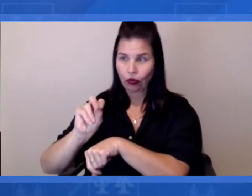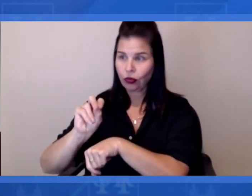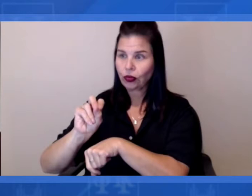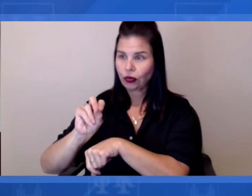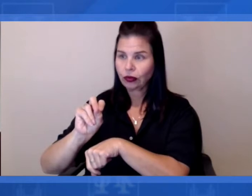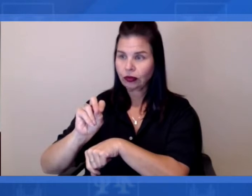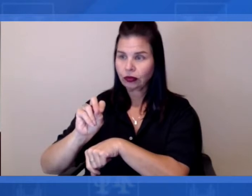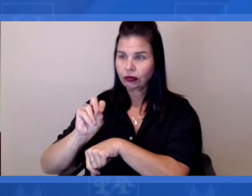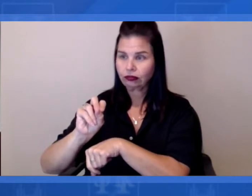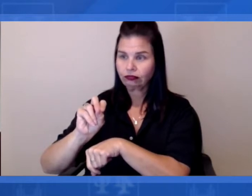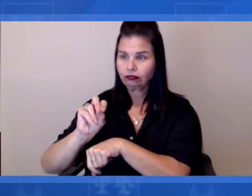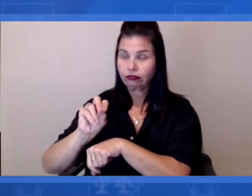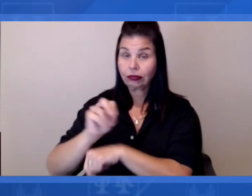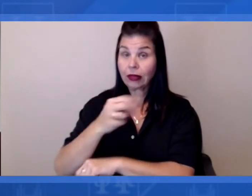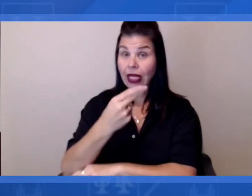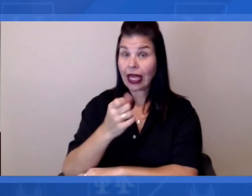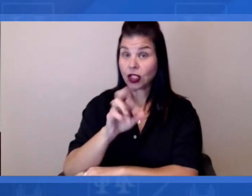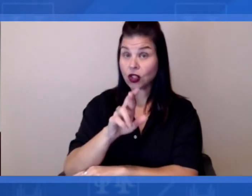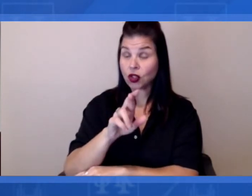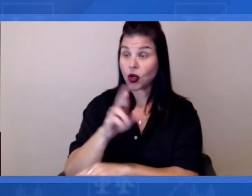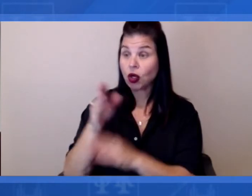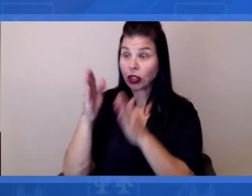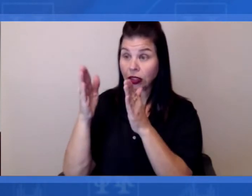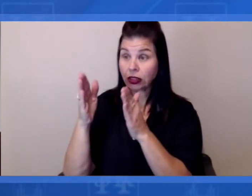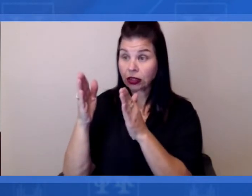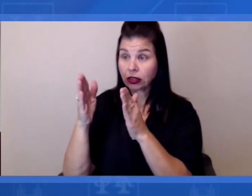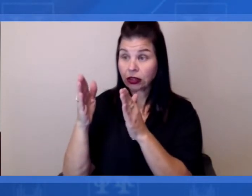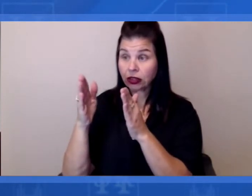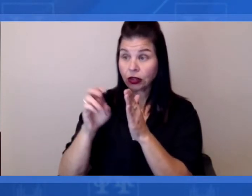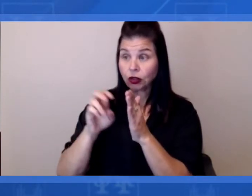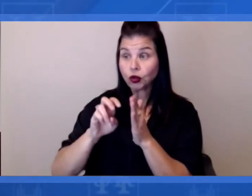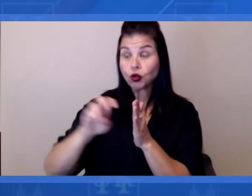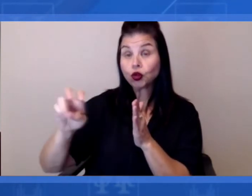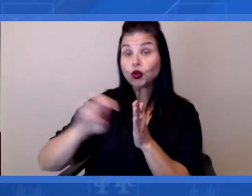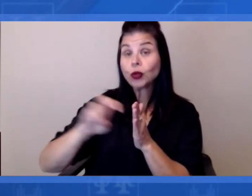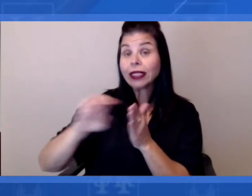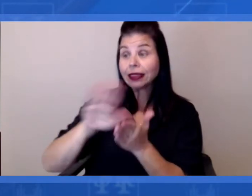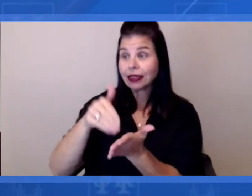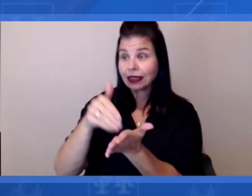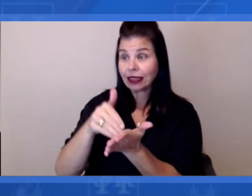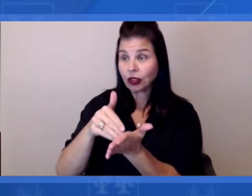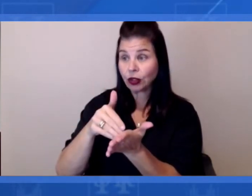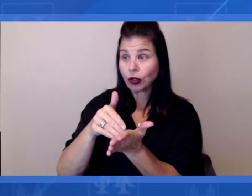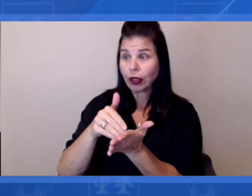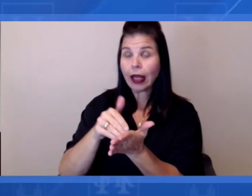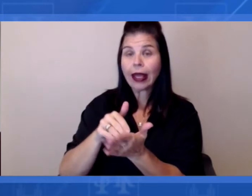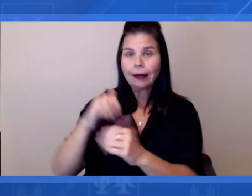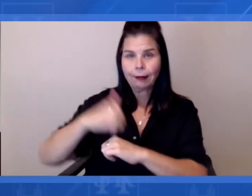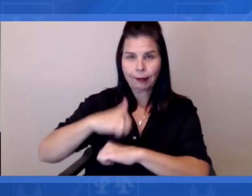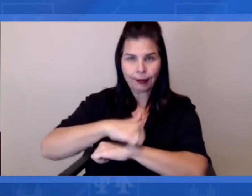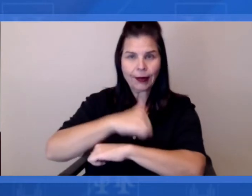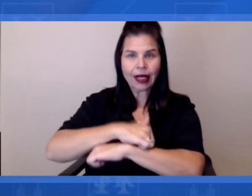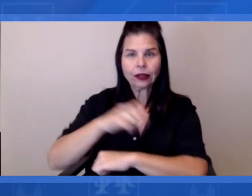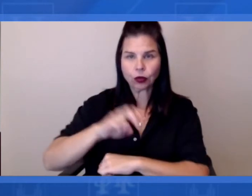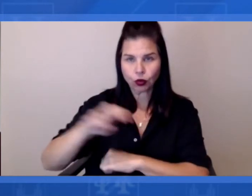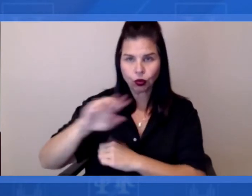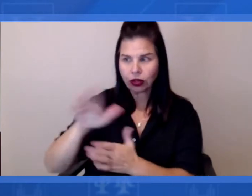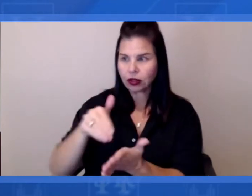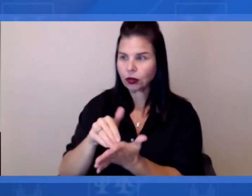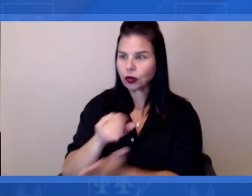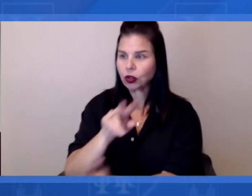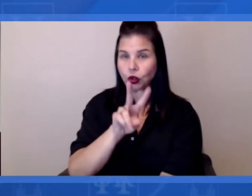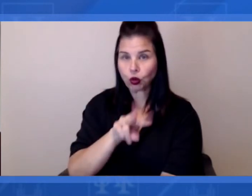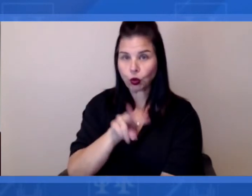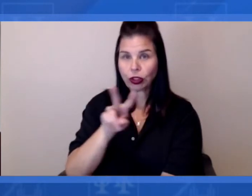The HSR Transit Center, Mountain Transit Center at 2200